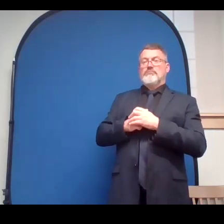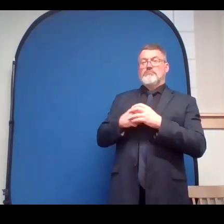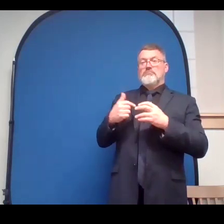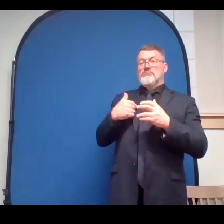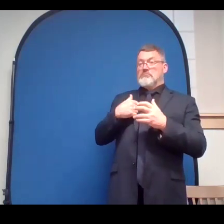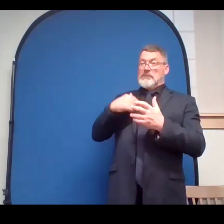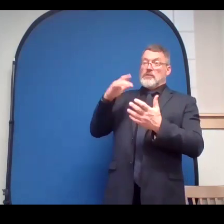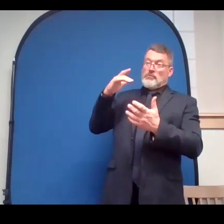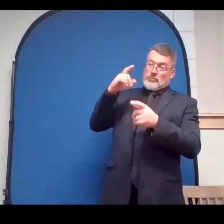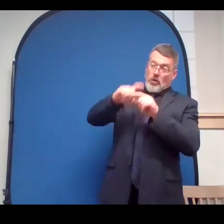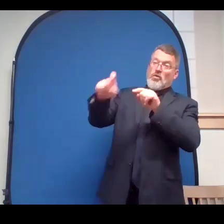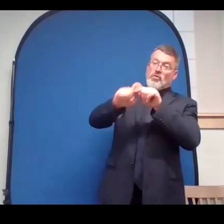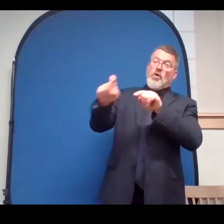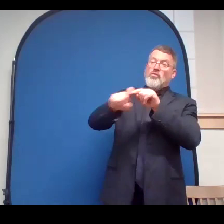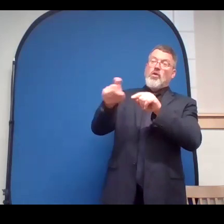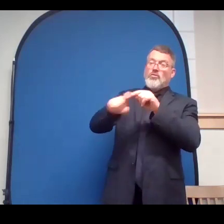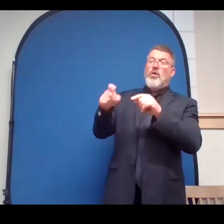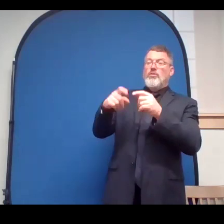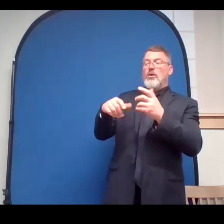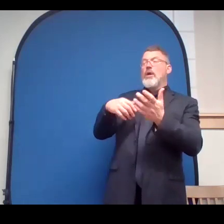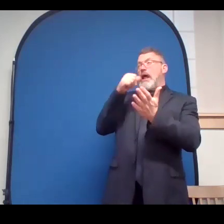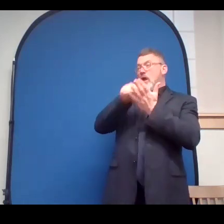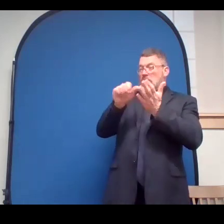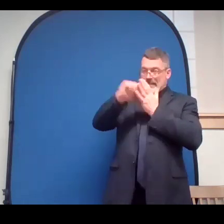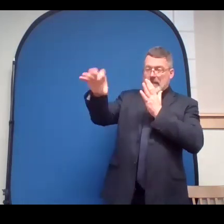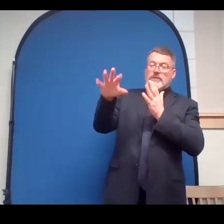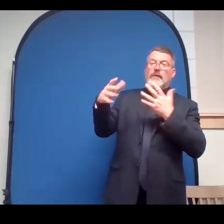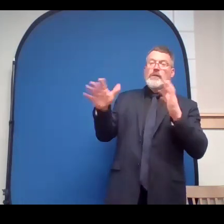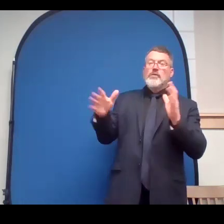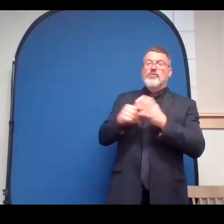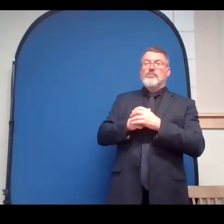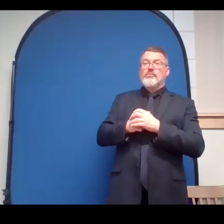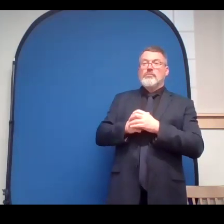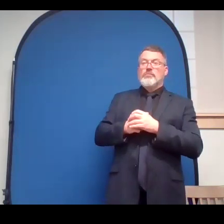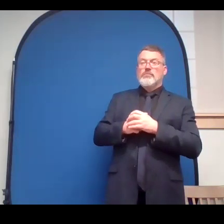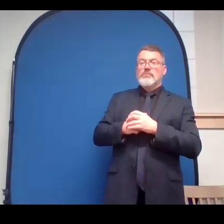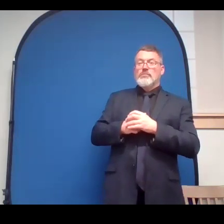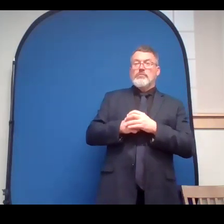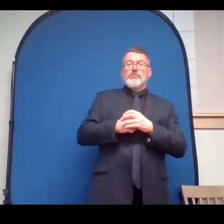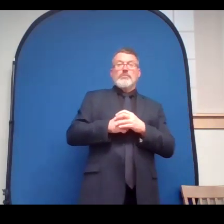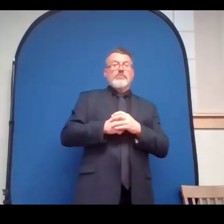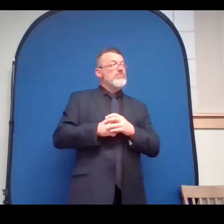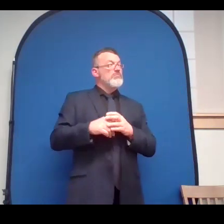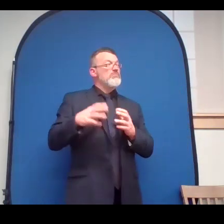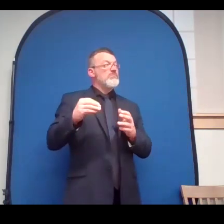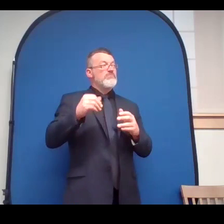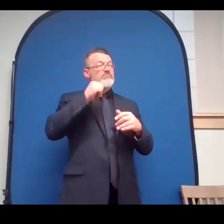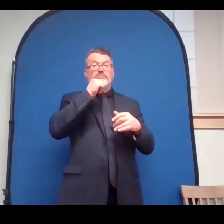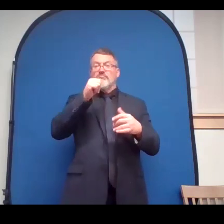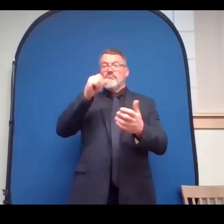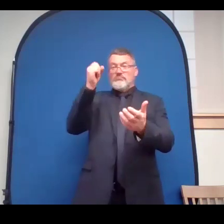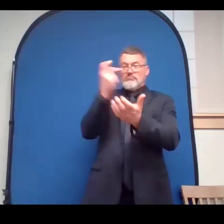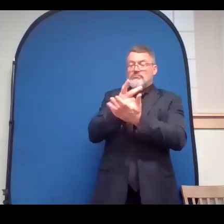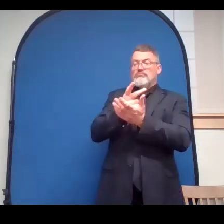you've missed this many, you've been unauthorized this many times, and this many more times, and you're